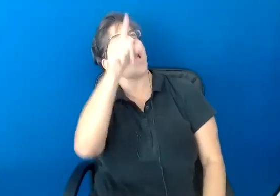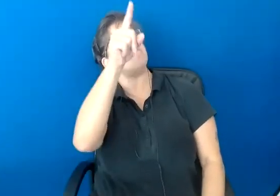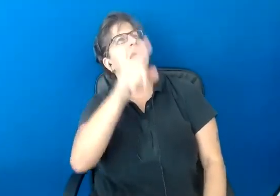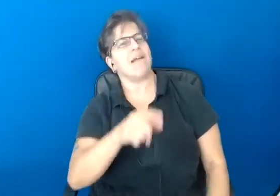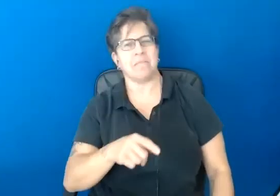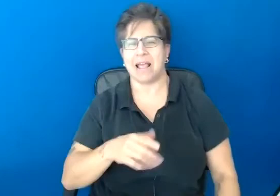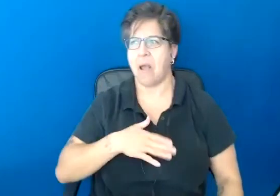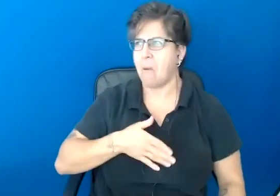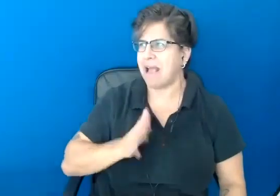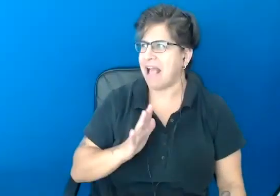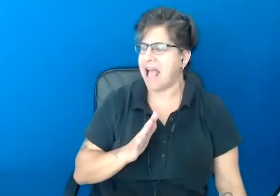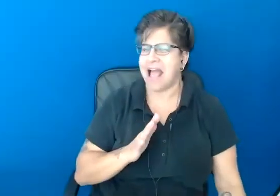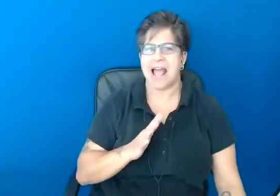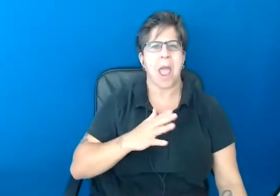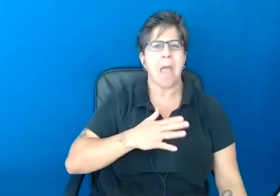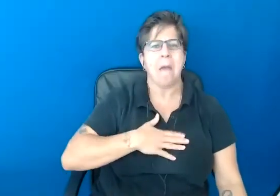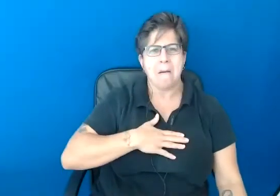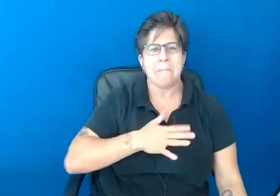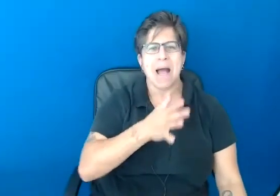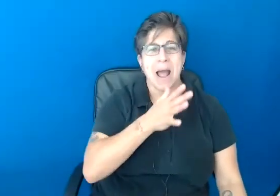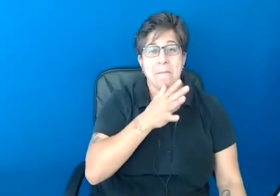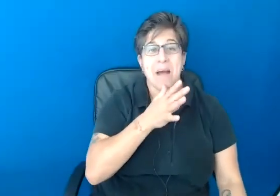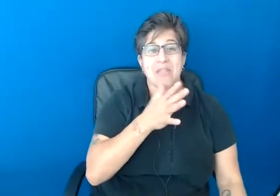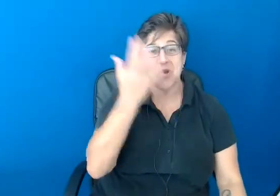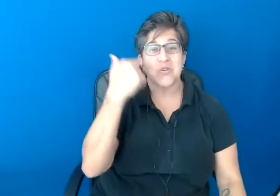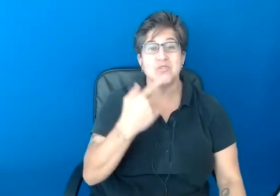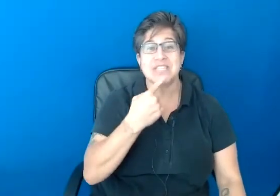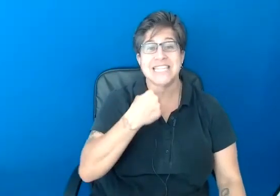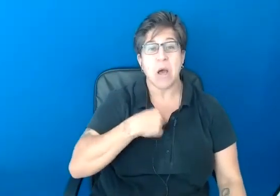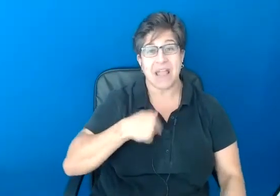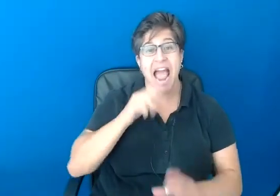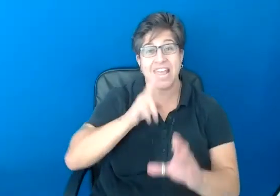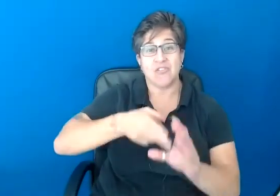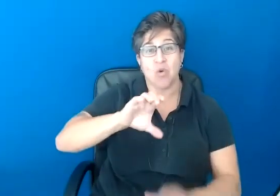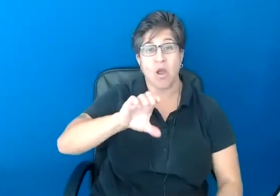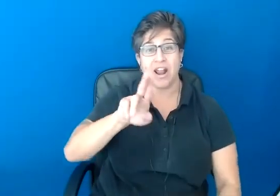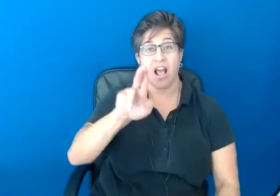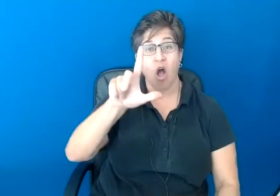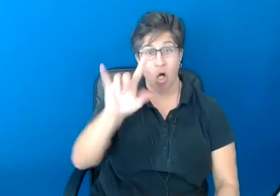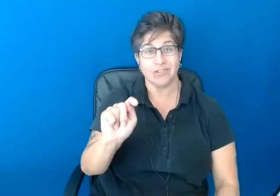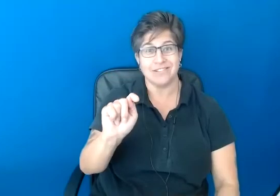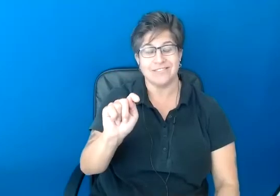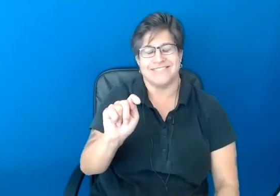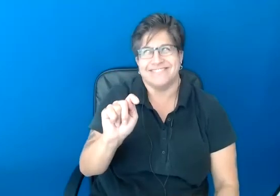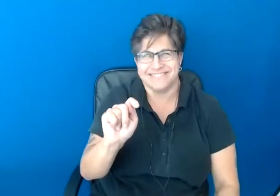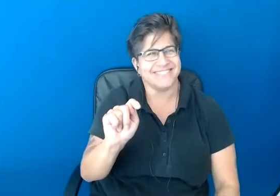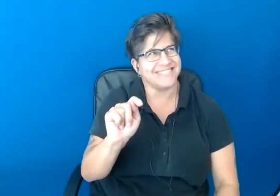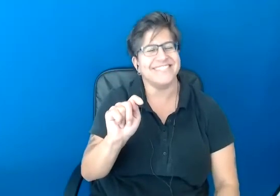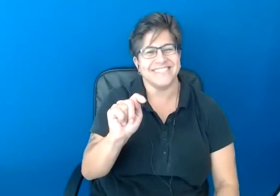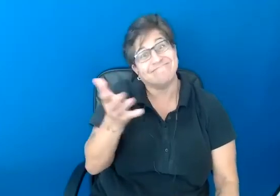hilarious. But anyway, if indeed it is a cult, it's one I'm proud to be a member of. So, this carrying the message.